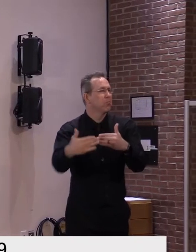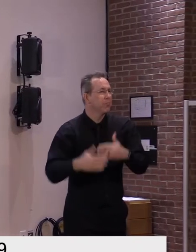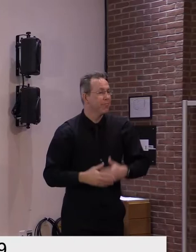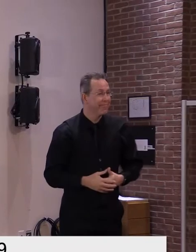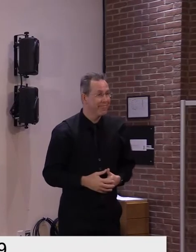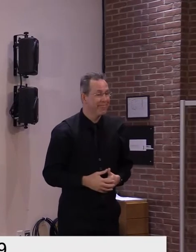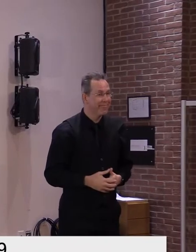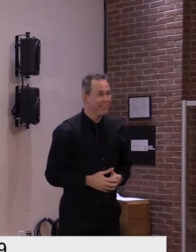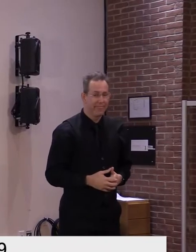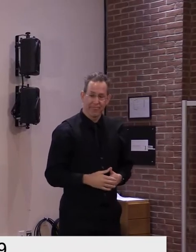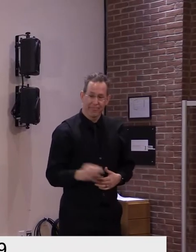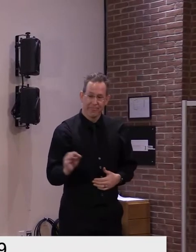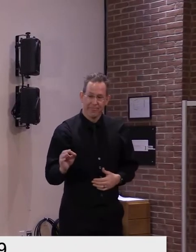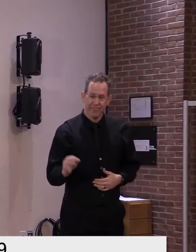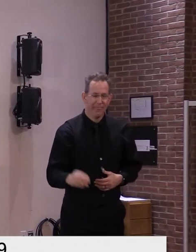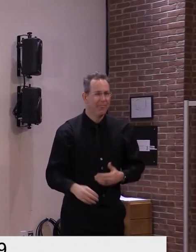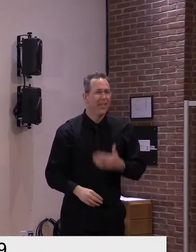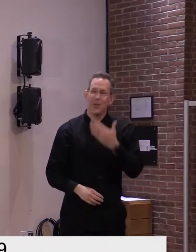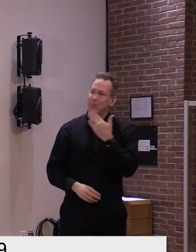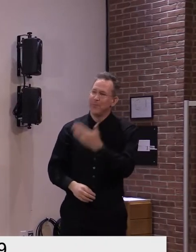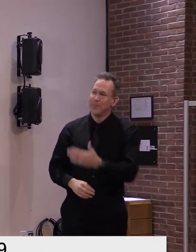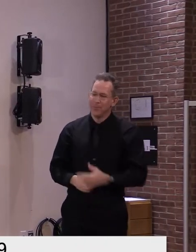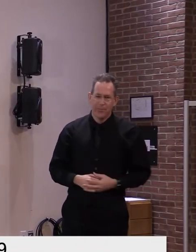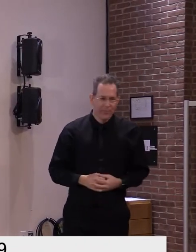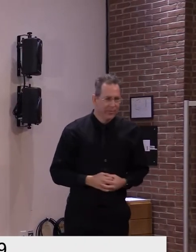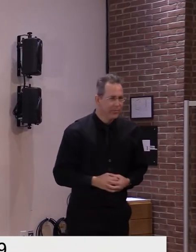Okay, thank you.